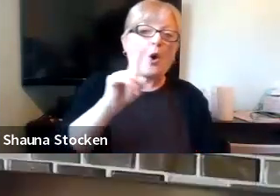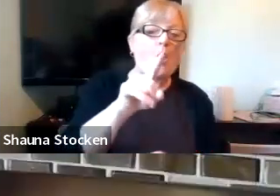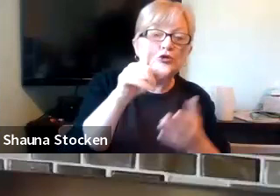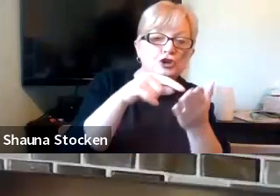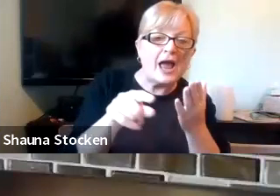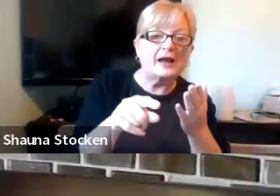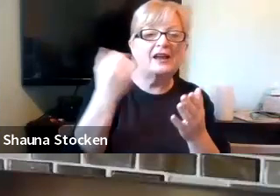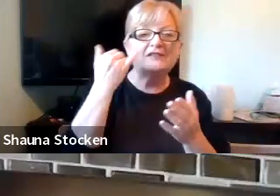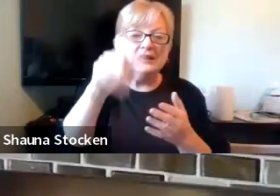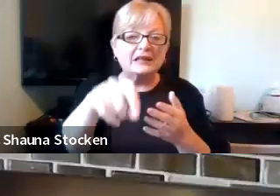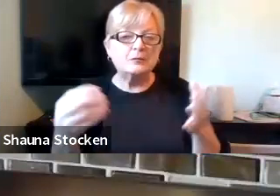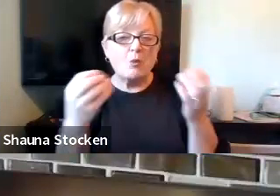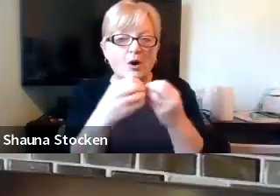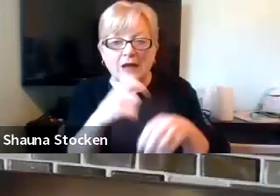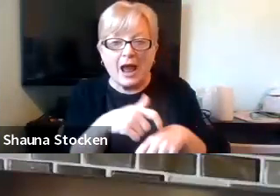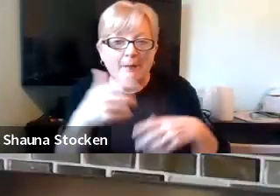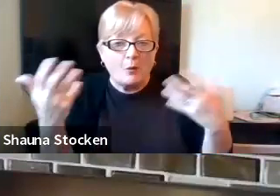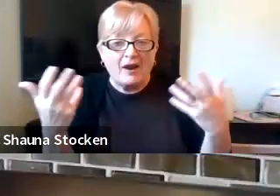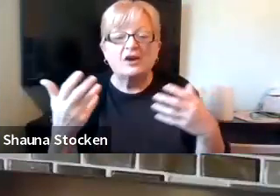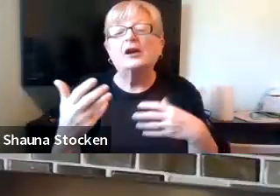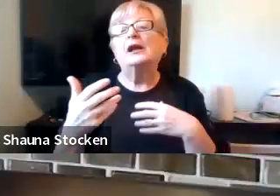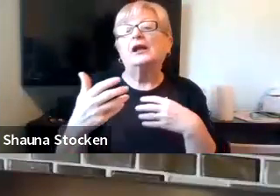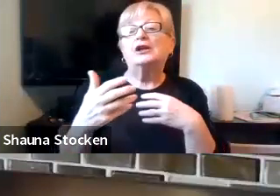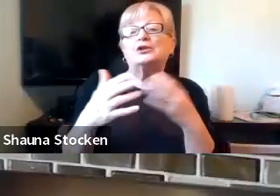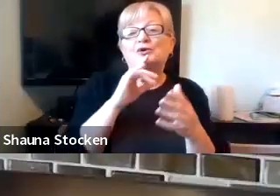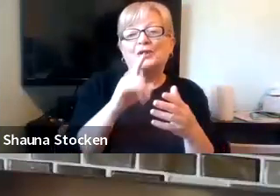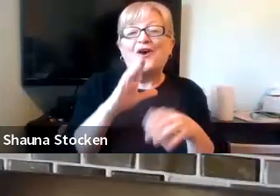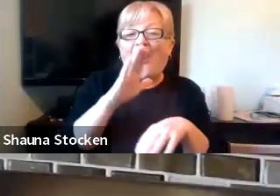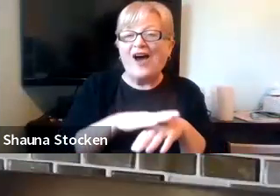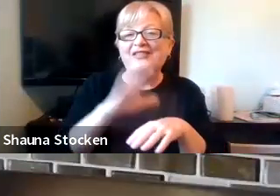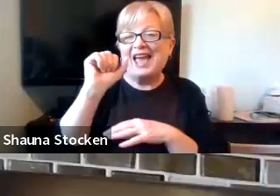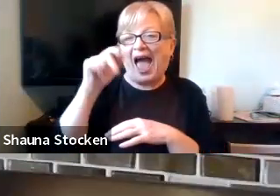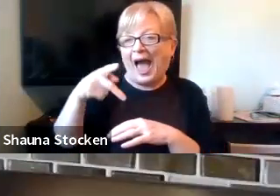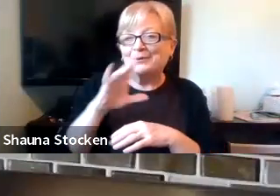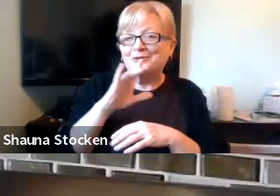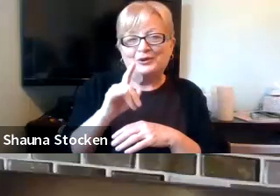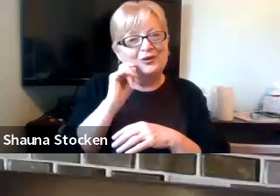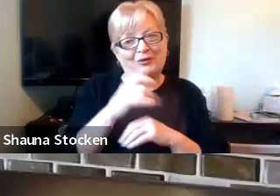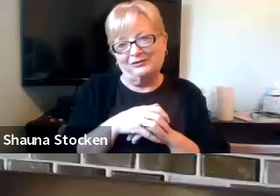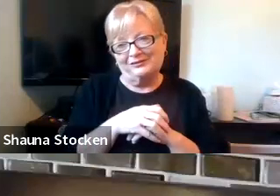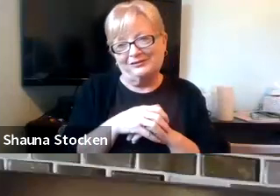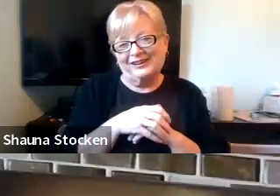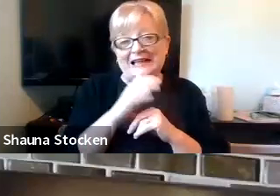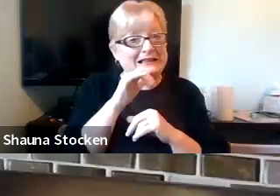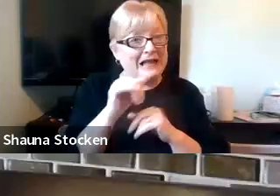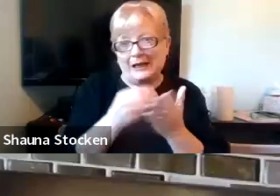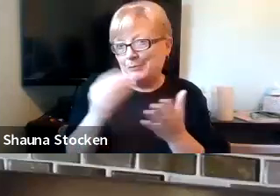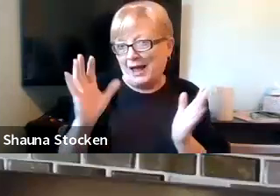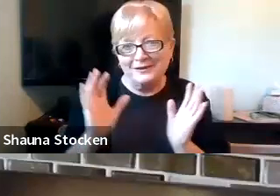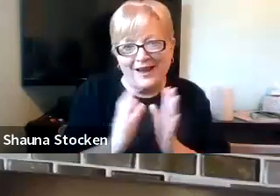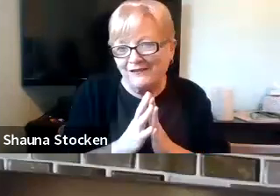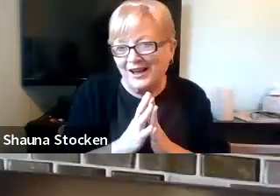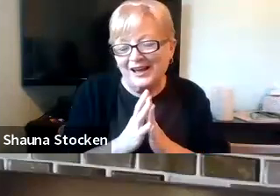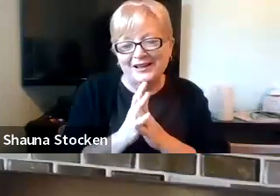not. That's on the app. So really amazing. I mean, it's not inexpensive, obviously, with doing all that.